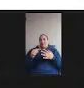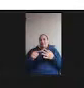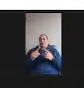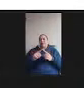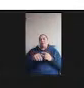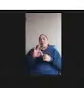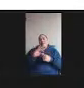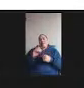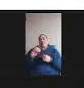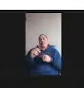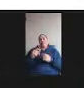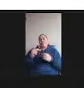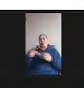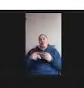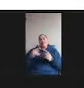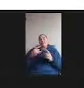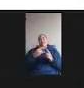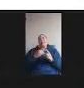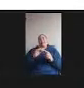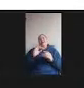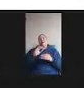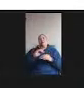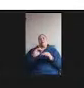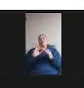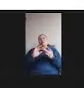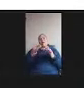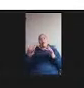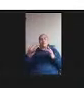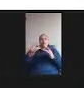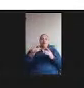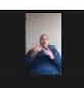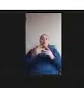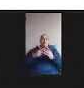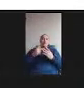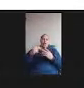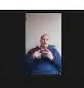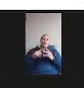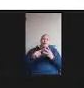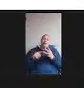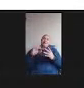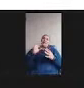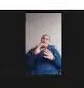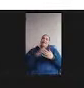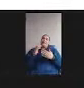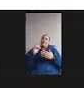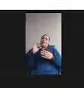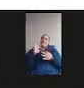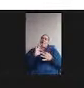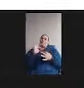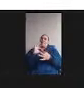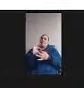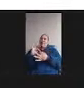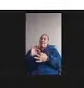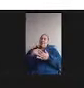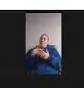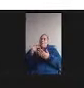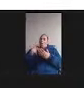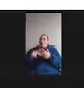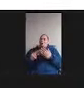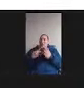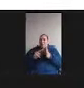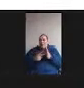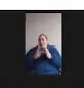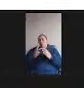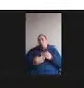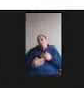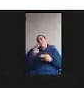cyber security project, and ERP editions, as well as some specific other projects that was planned to be finalized in the previous